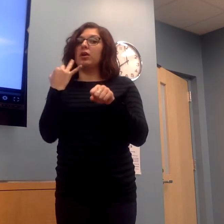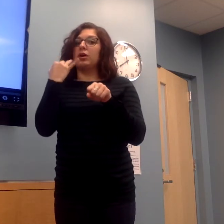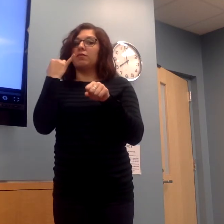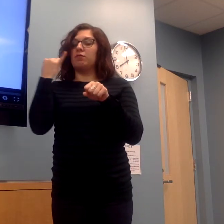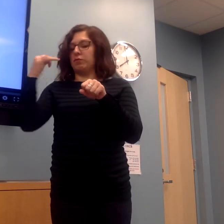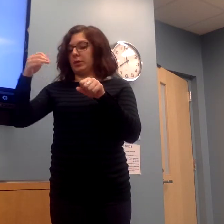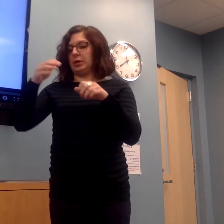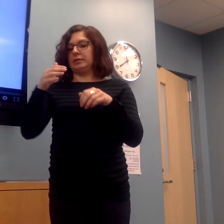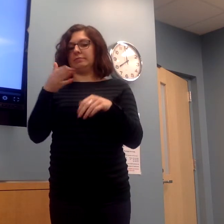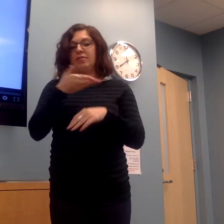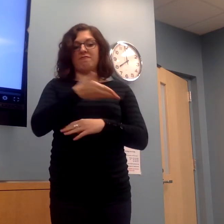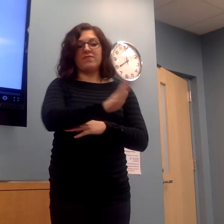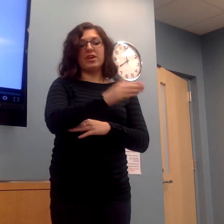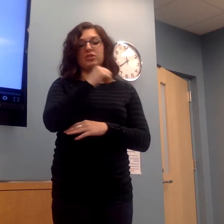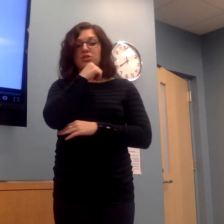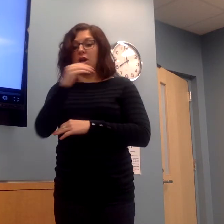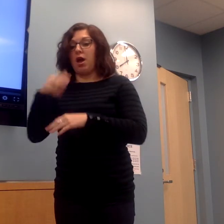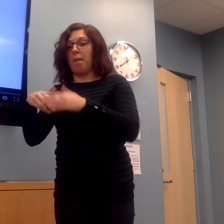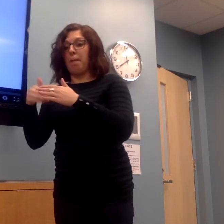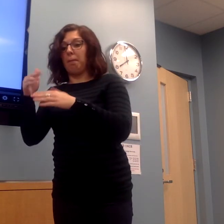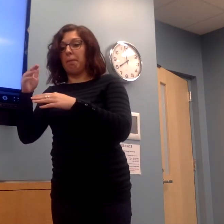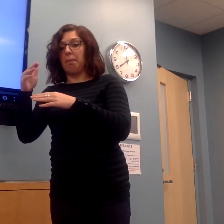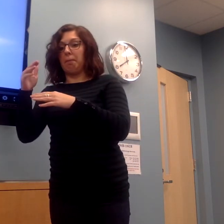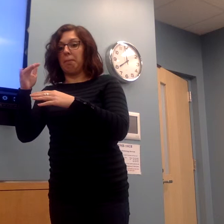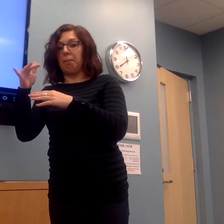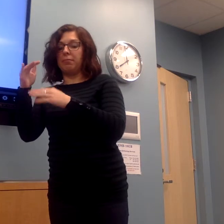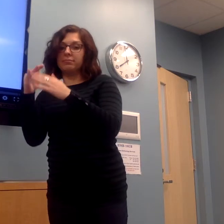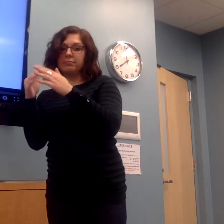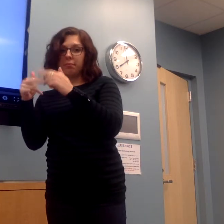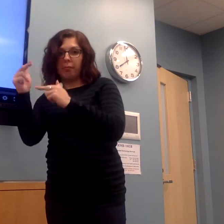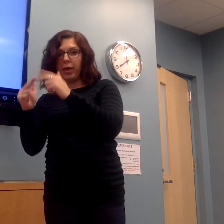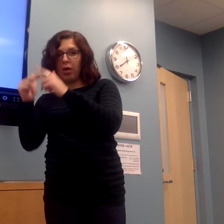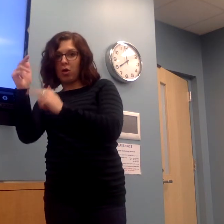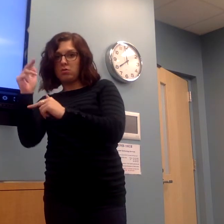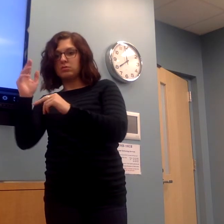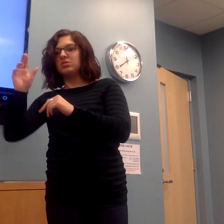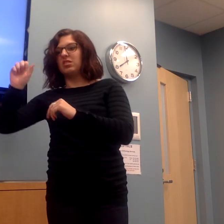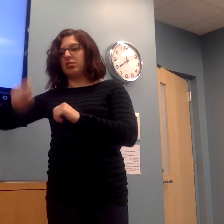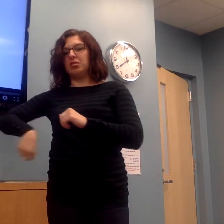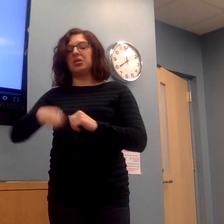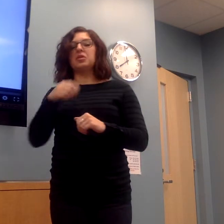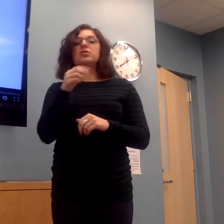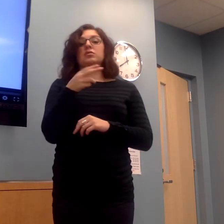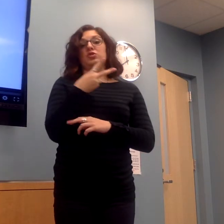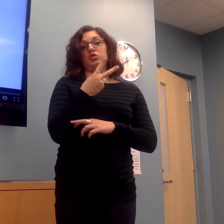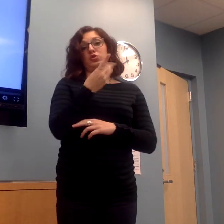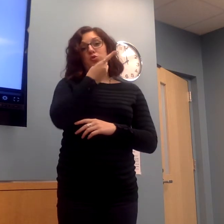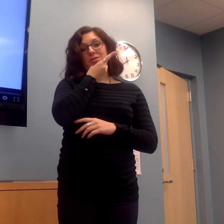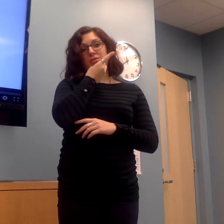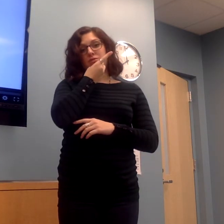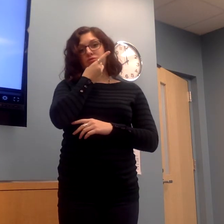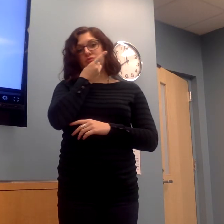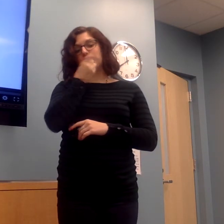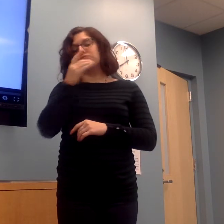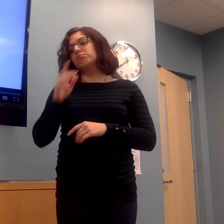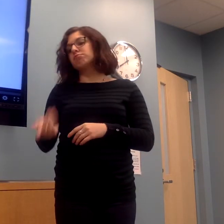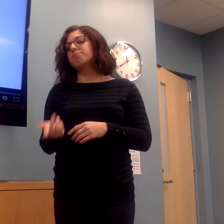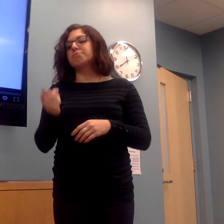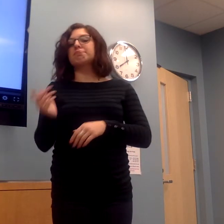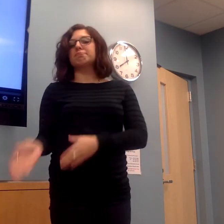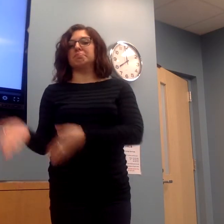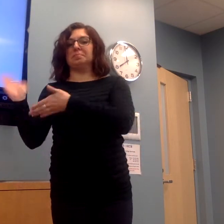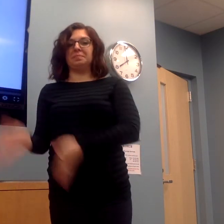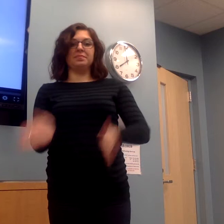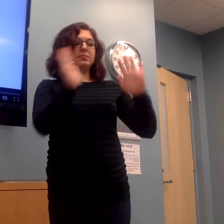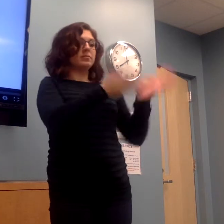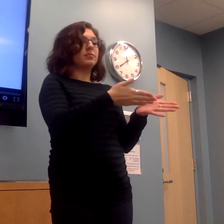hut is that he sacrifices 2 fish dinners. What about Gilligan? He takes 45 hours to build a hut, in which time